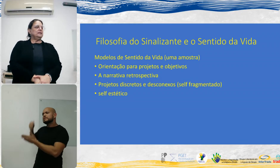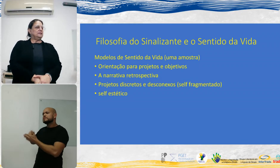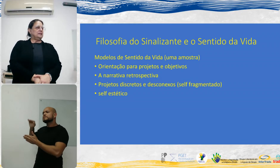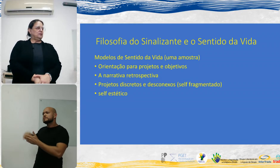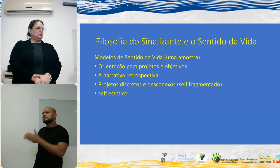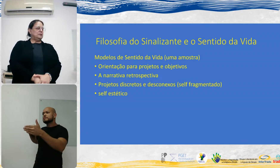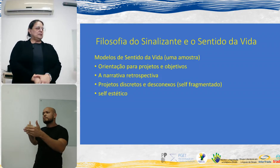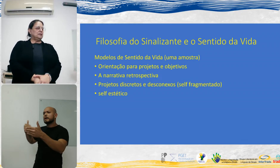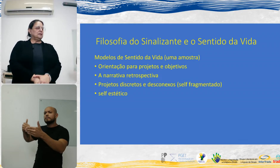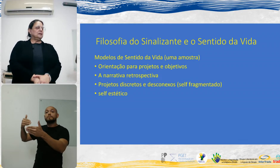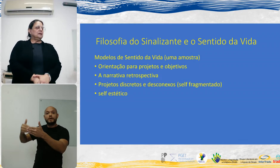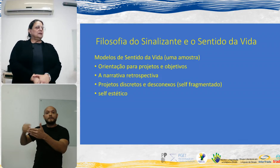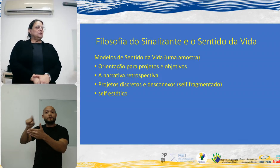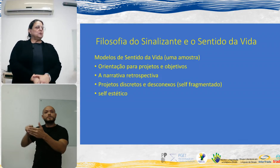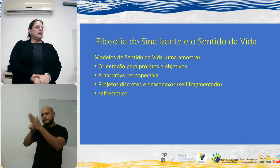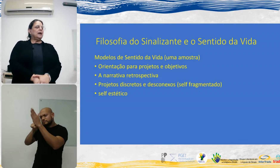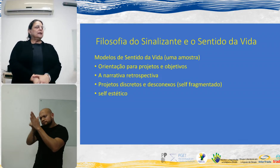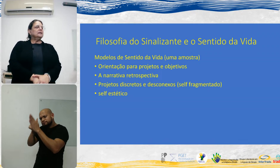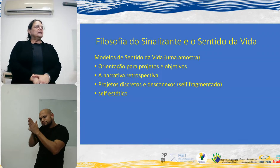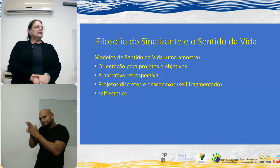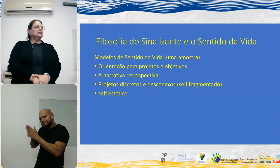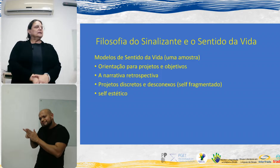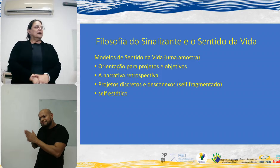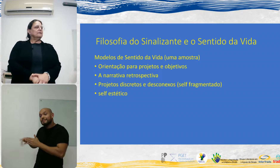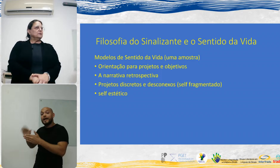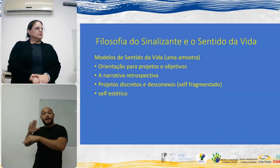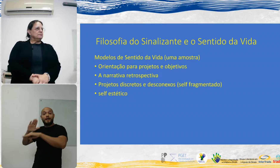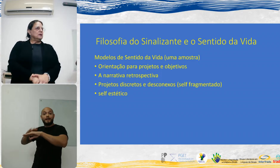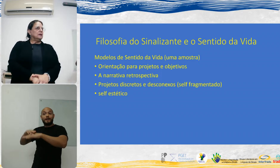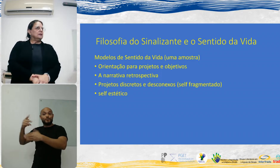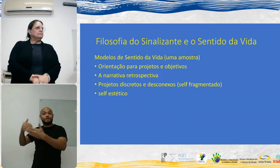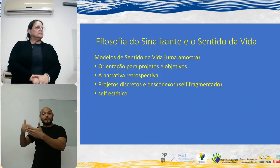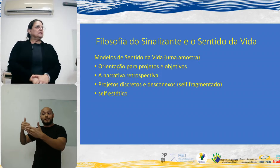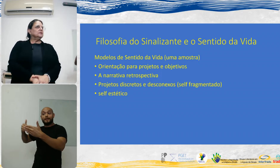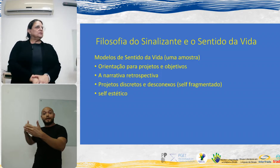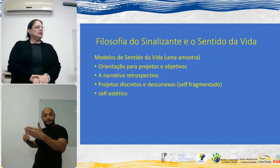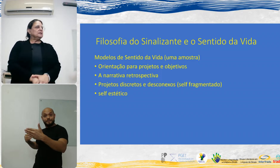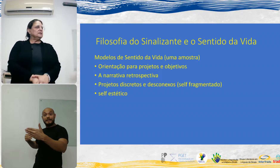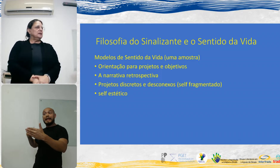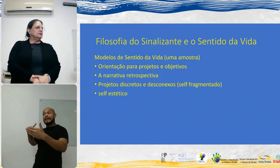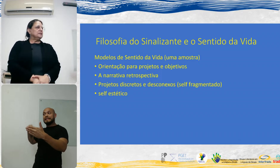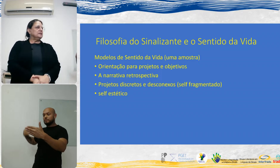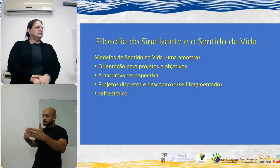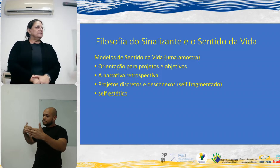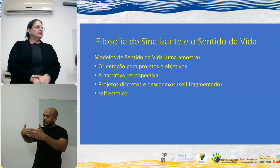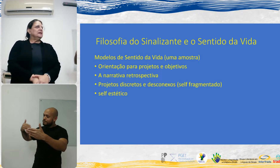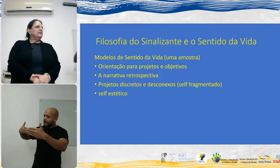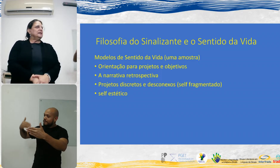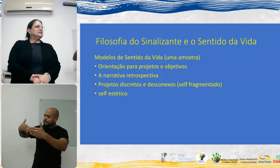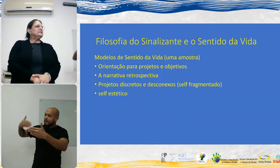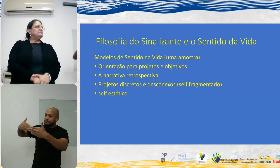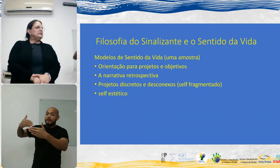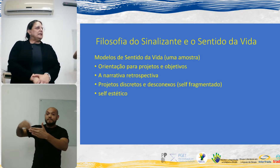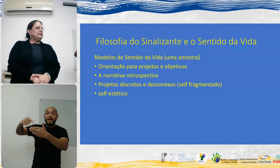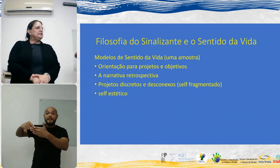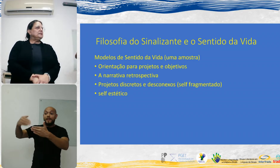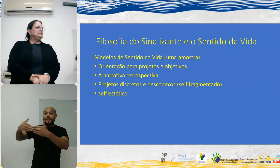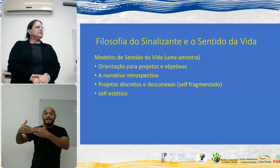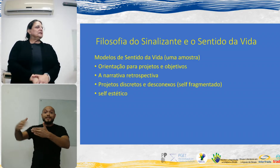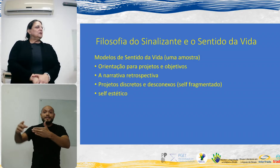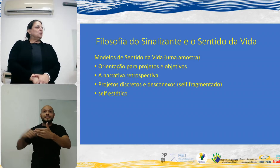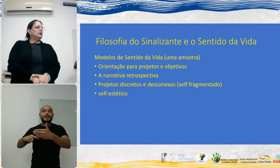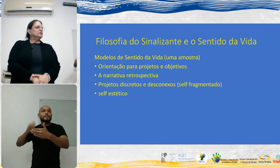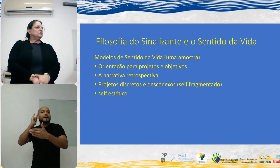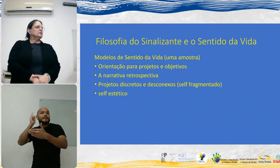different things that you did, you can then, after some time, construct a narrative that